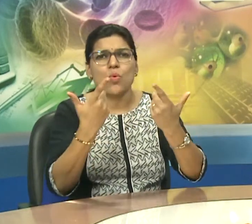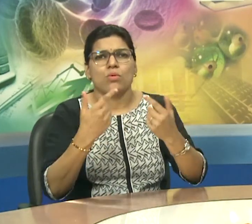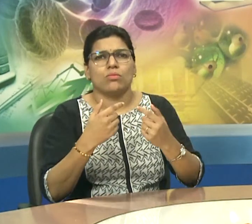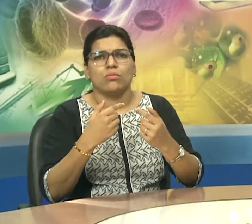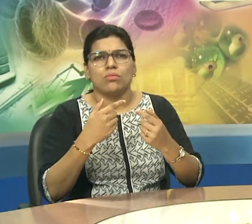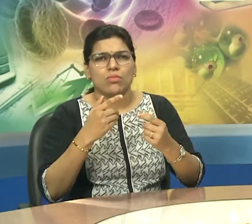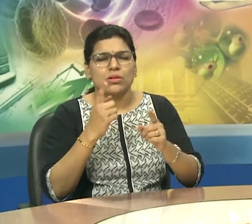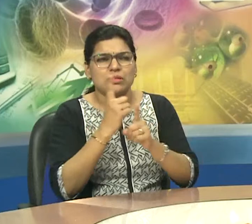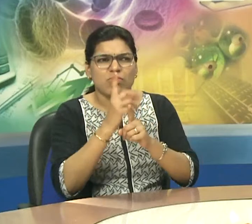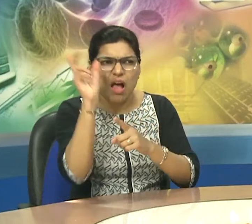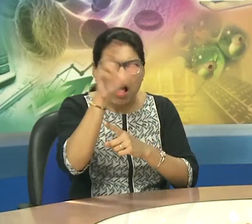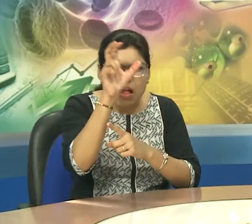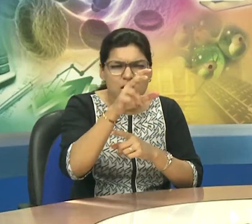endearments,